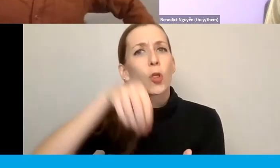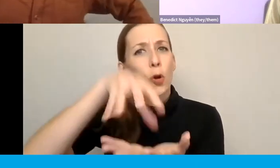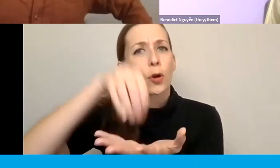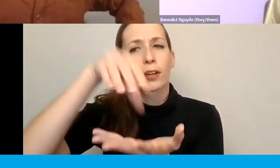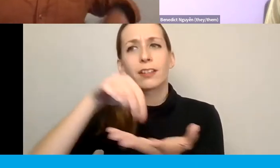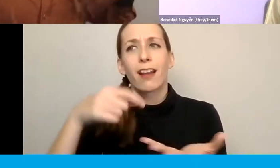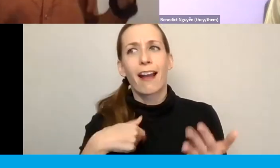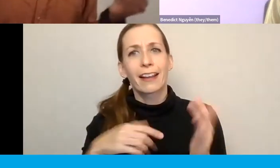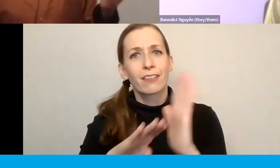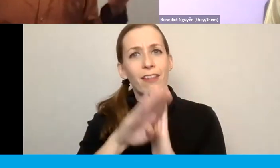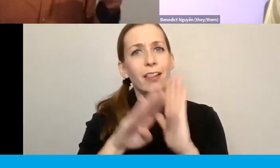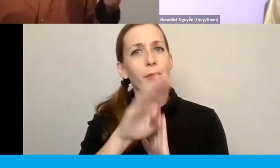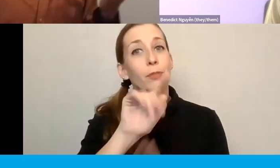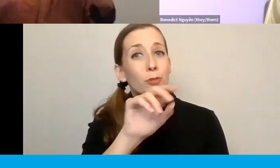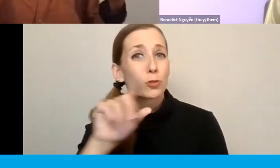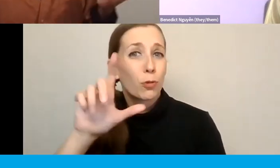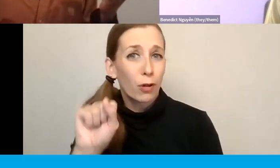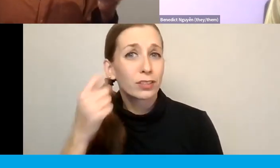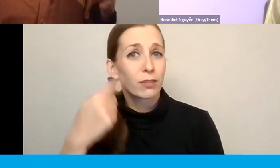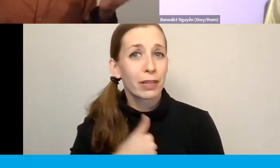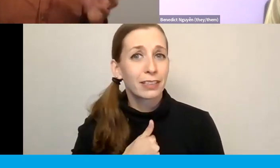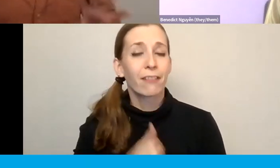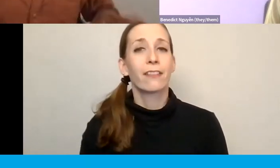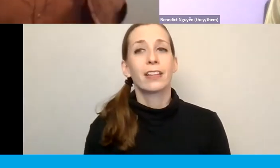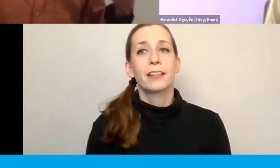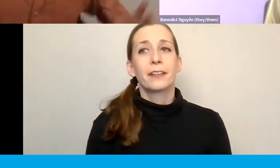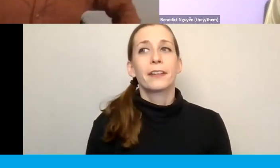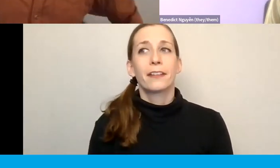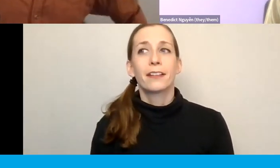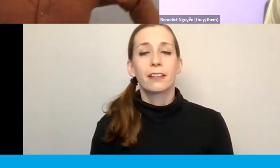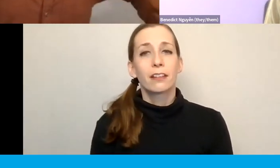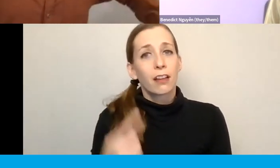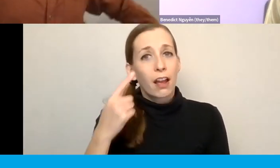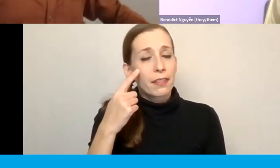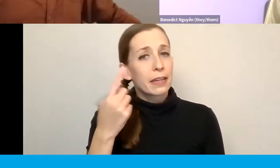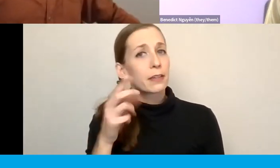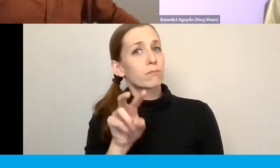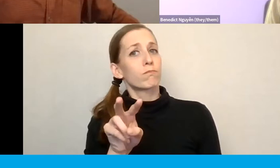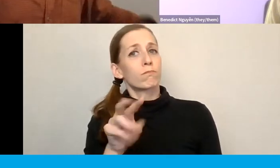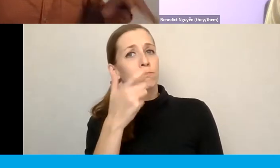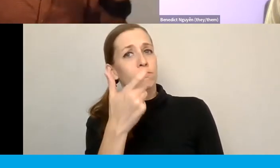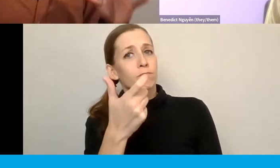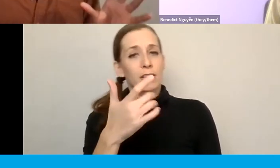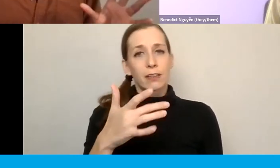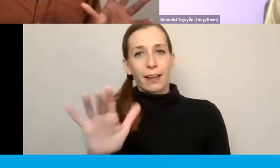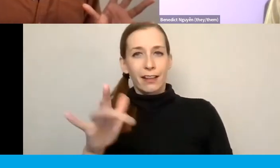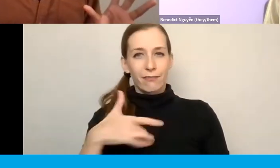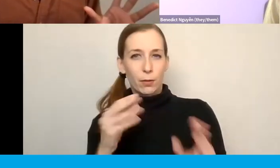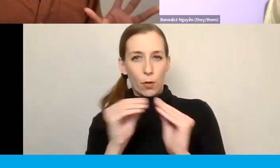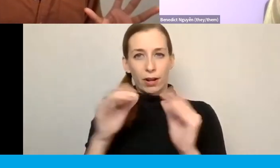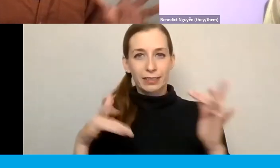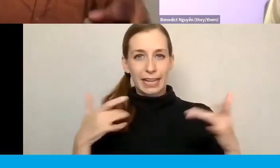bit more like exciting and virtuosic if we contoured the body, if